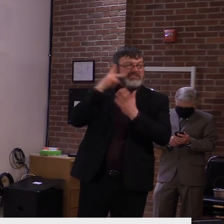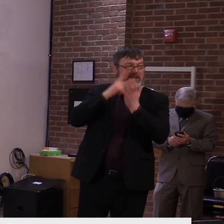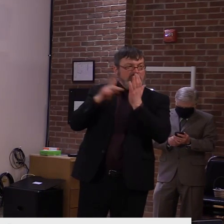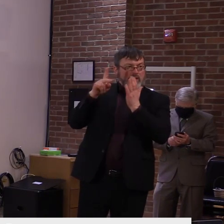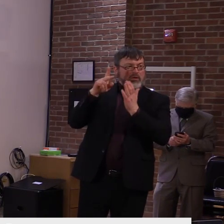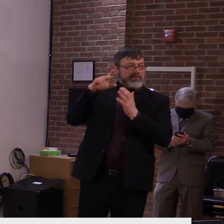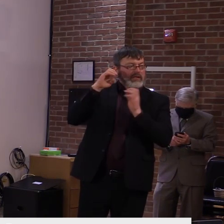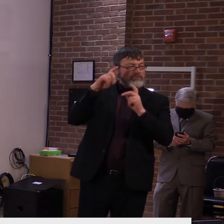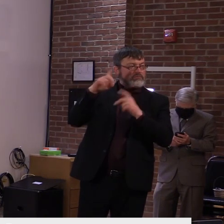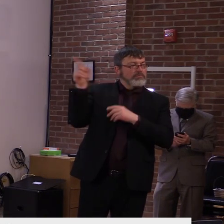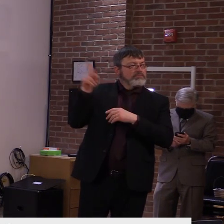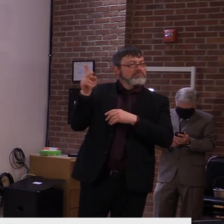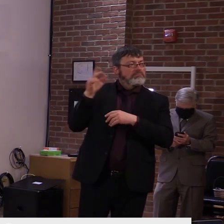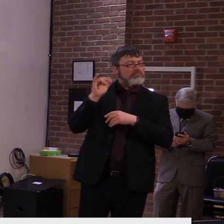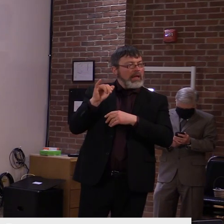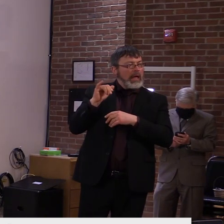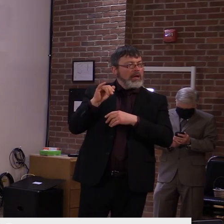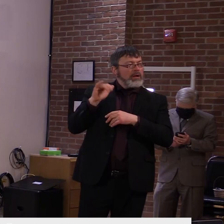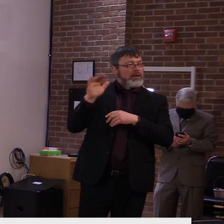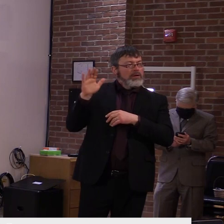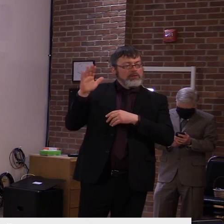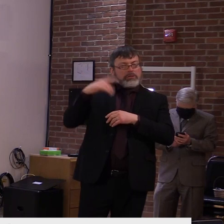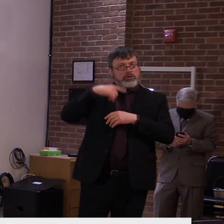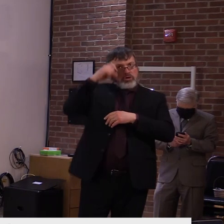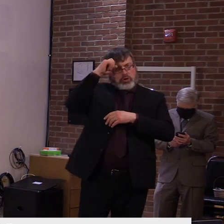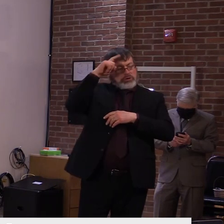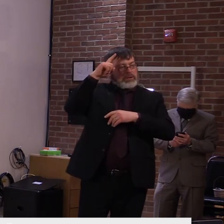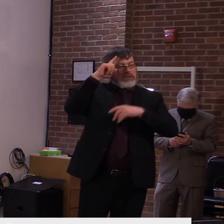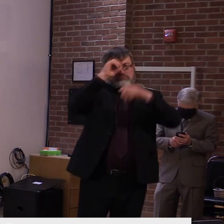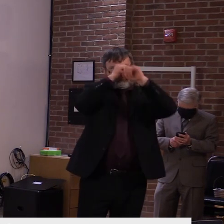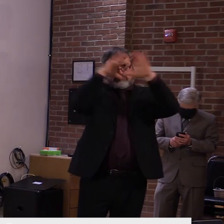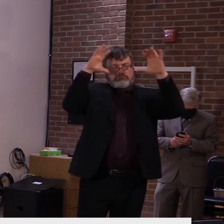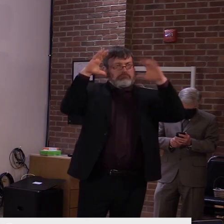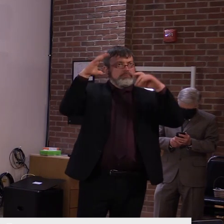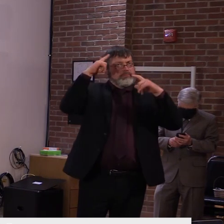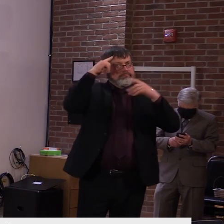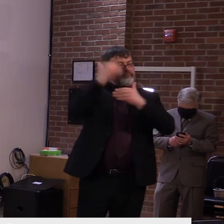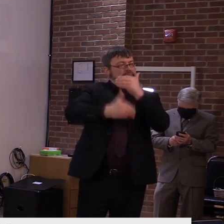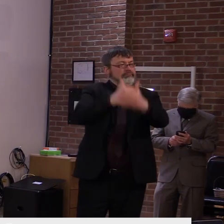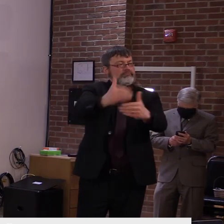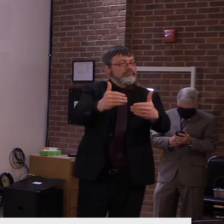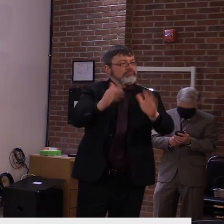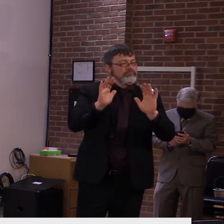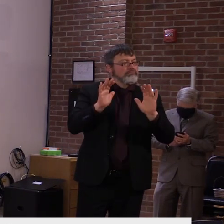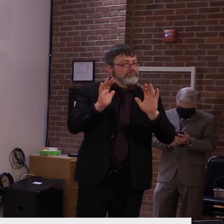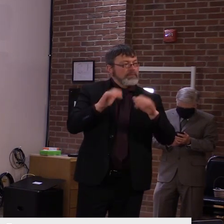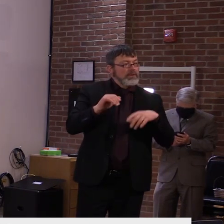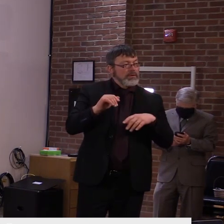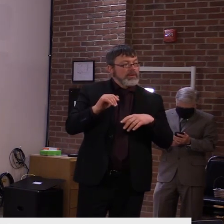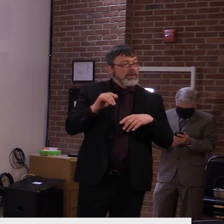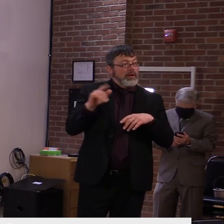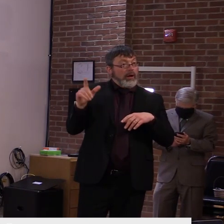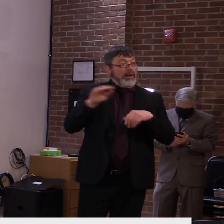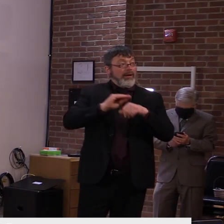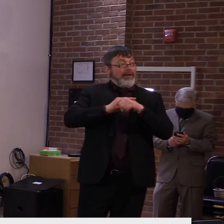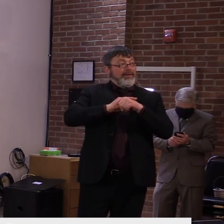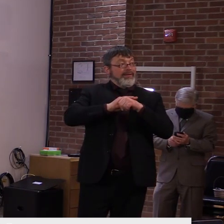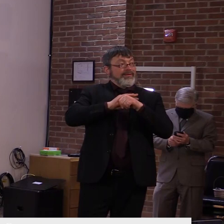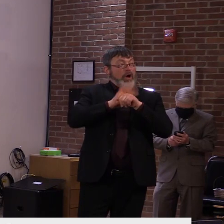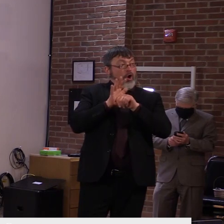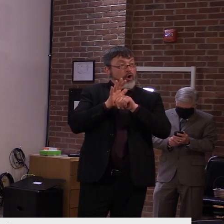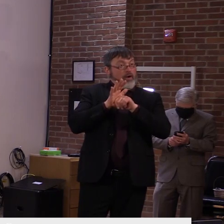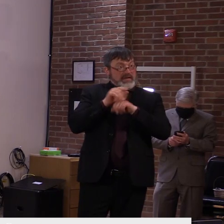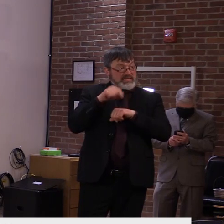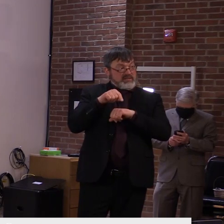the logic and the process there. So I imagine that you see a COVID-19 vaccine someday not too far into the future being just